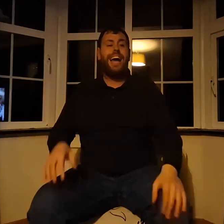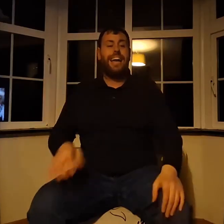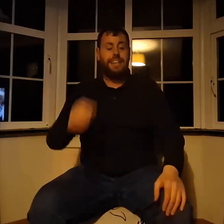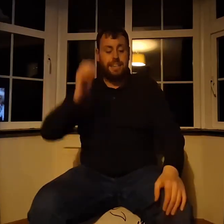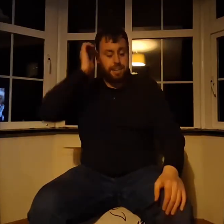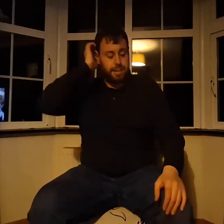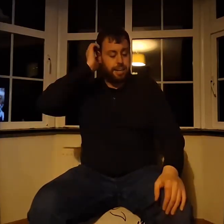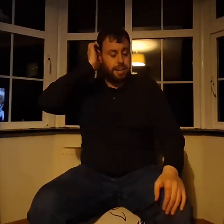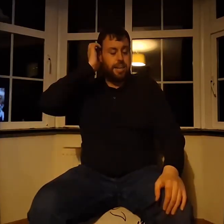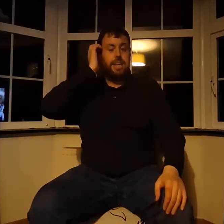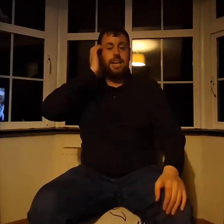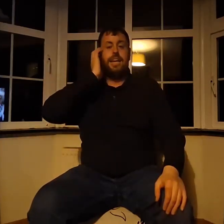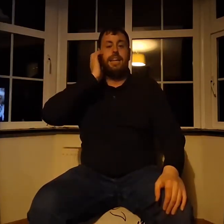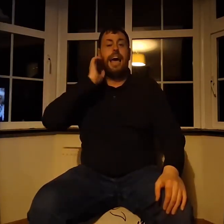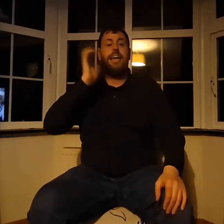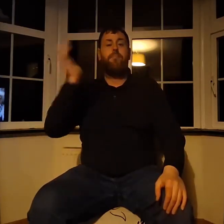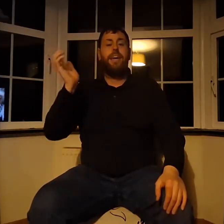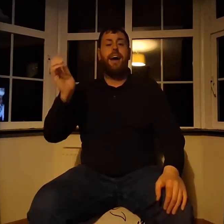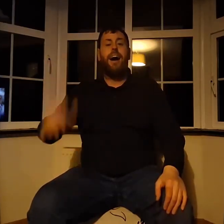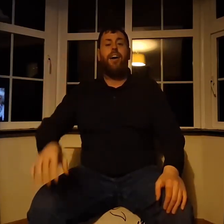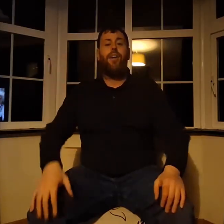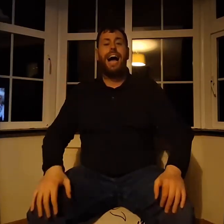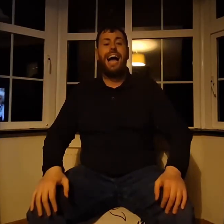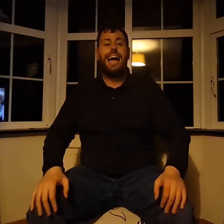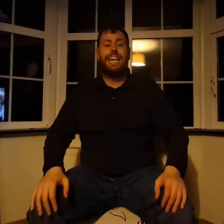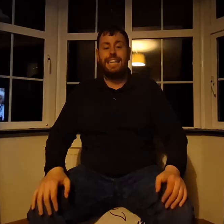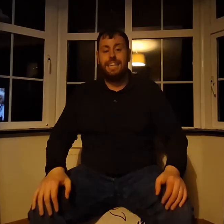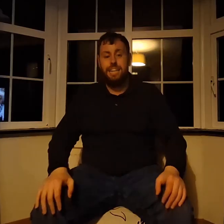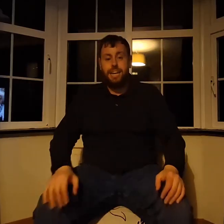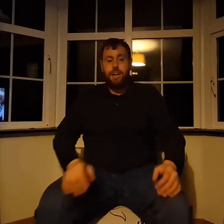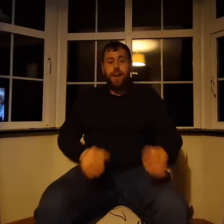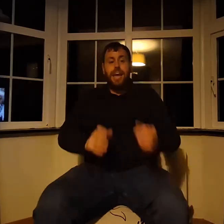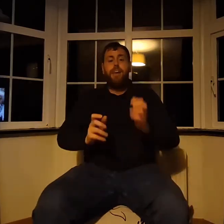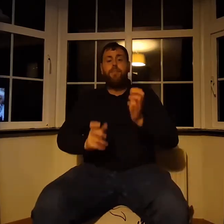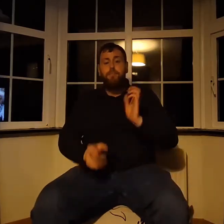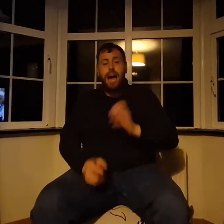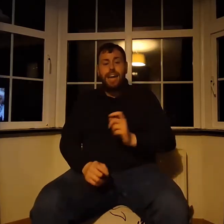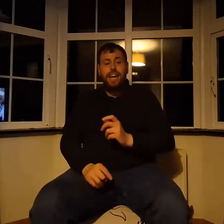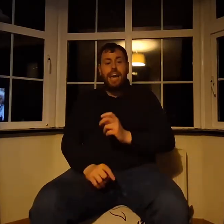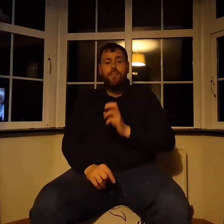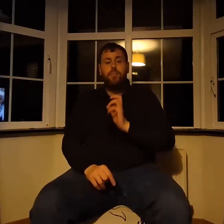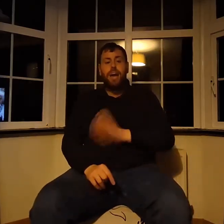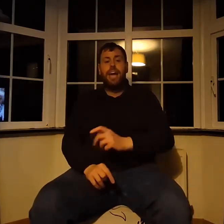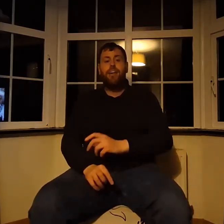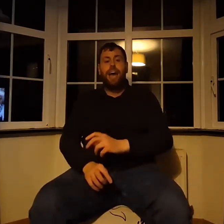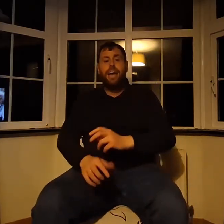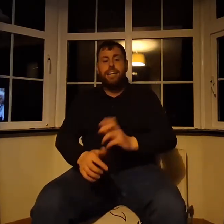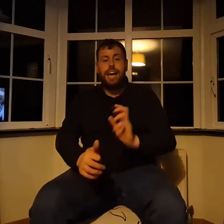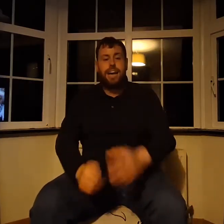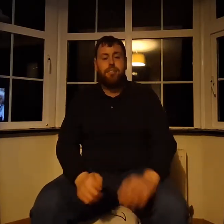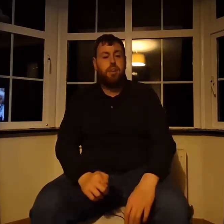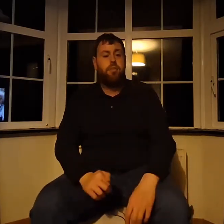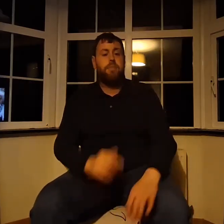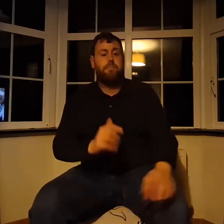alright. That'd be alright. Everybody everywhere had a lighter load to